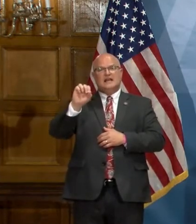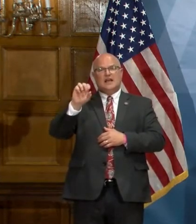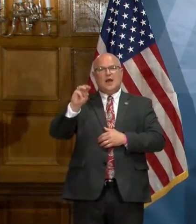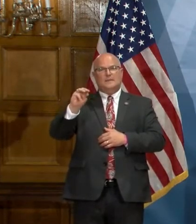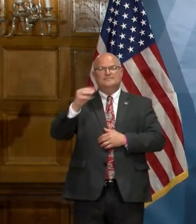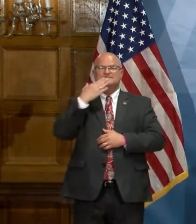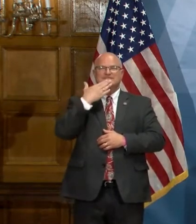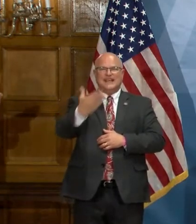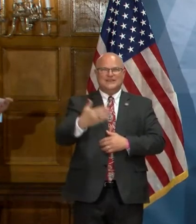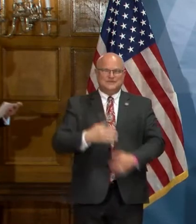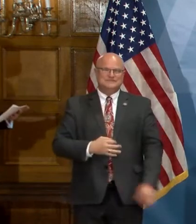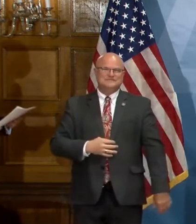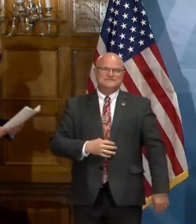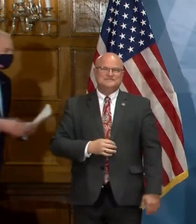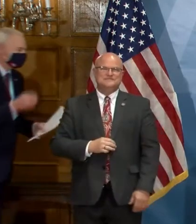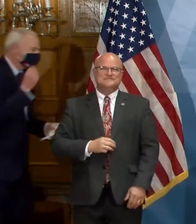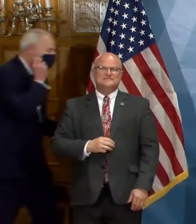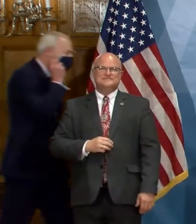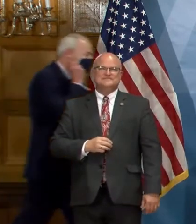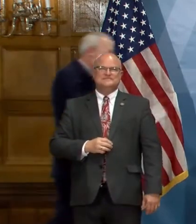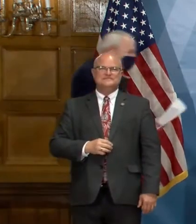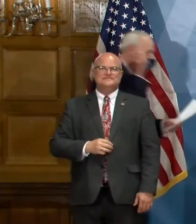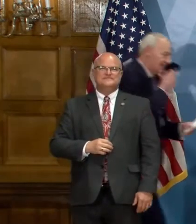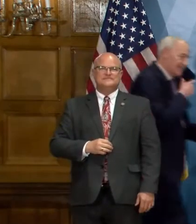adcgca.com. Thank you.